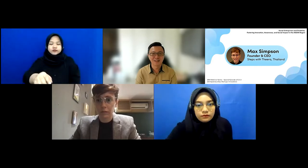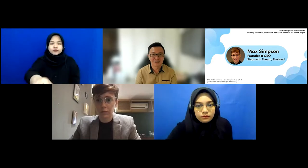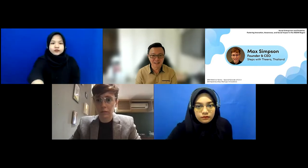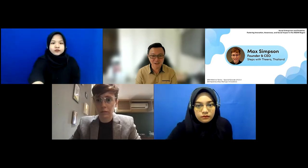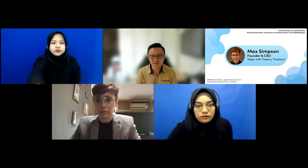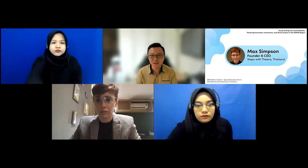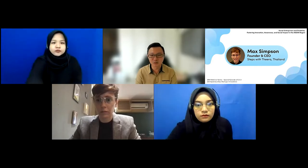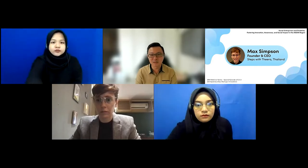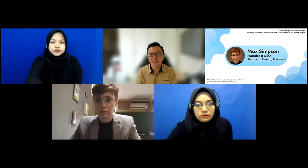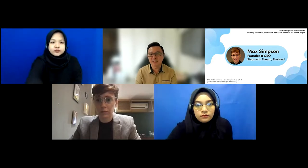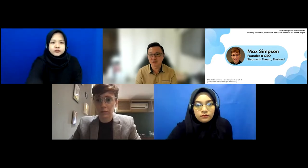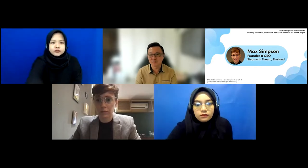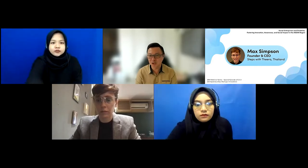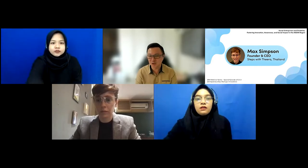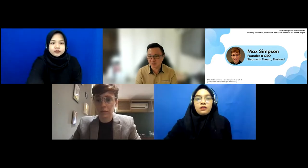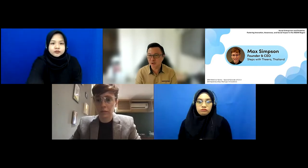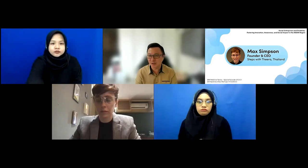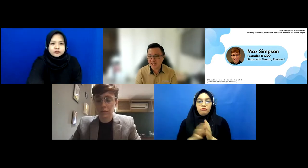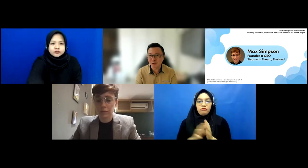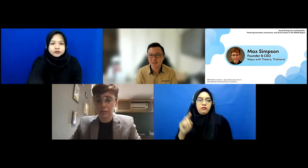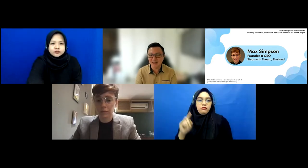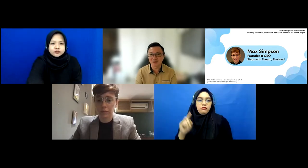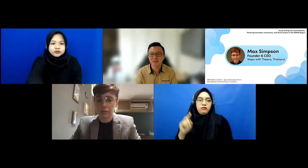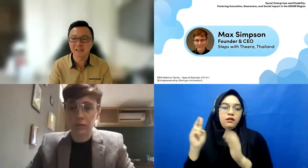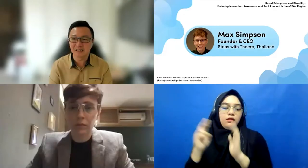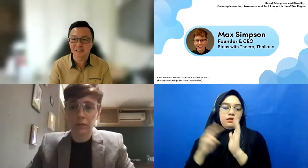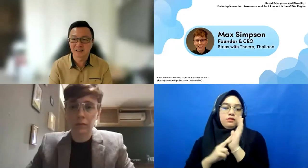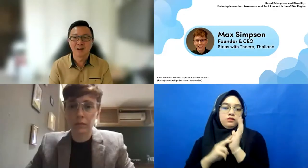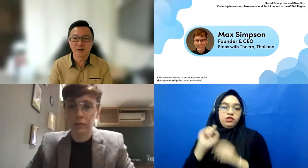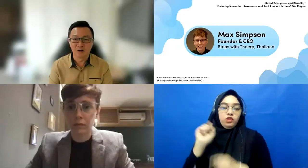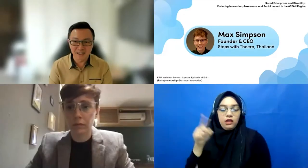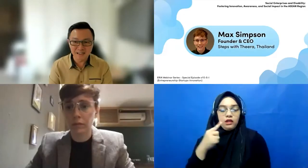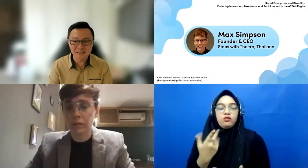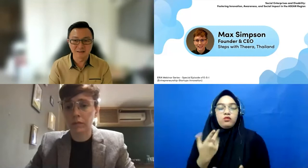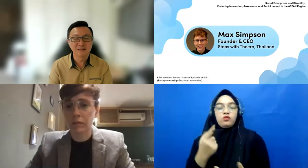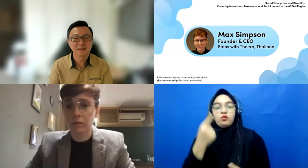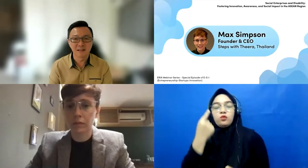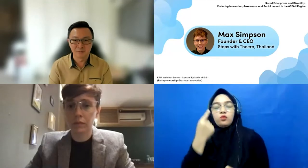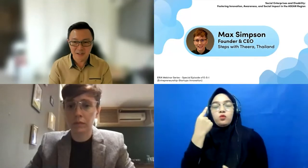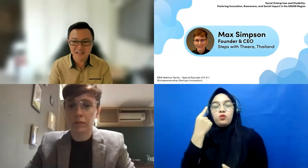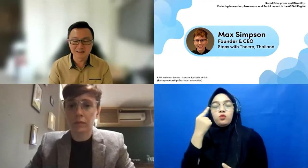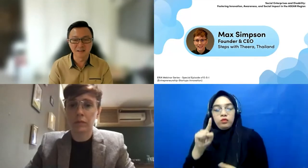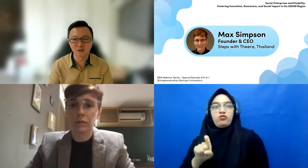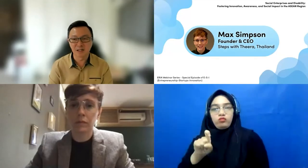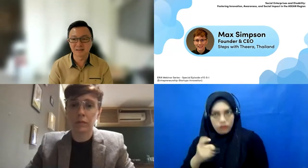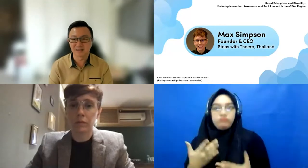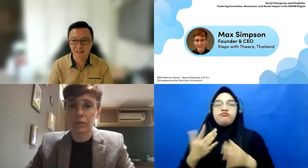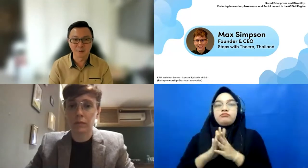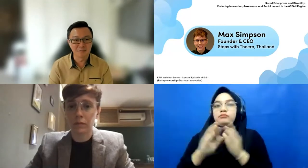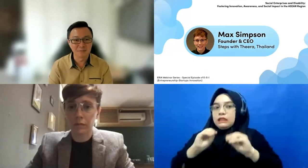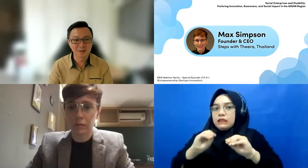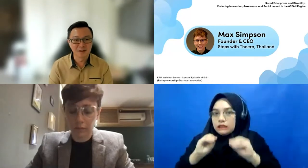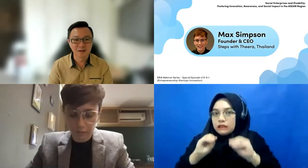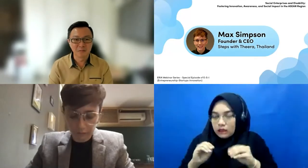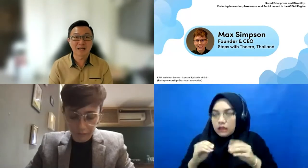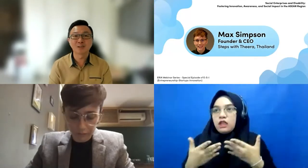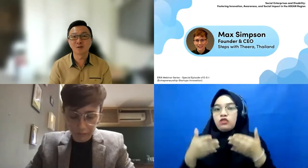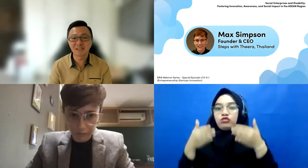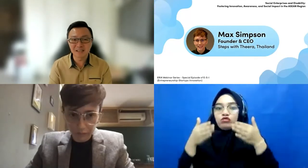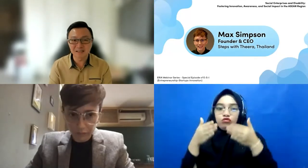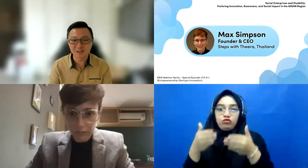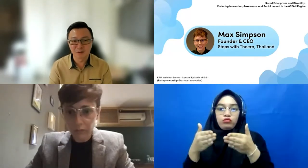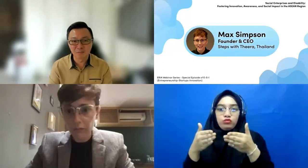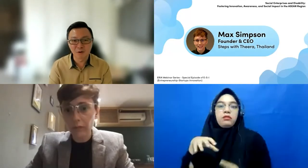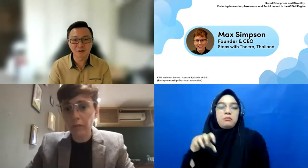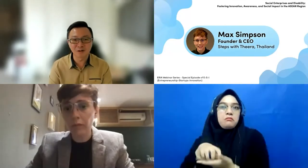prestigious National Association for Special Education Needs, or NASEN, based in the United Kingdom. Max